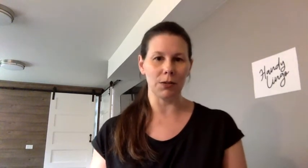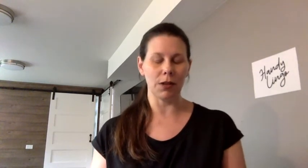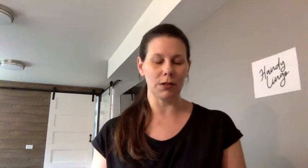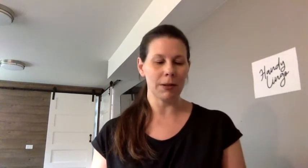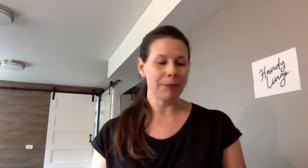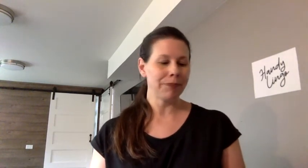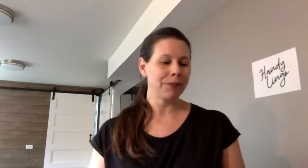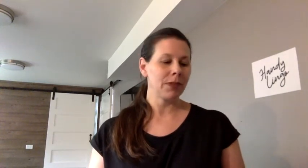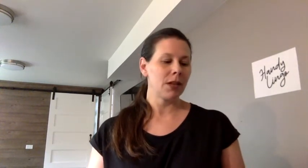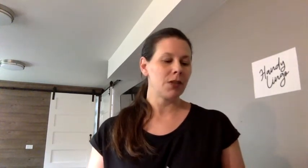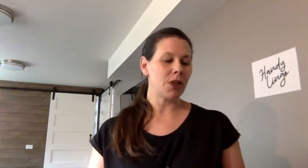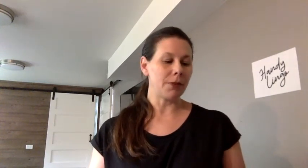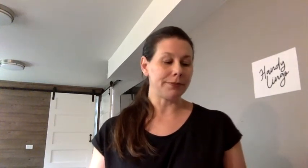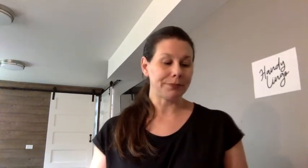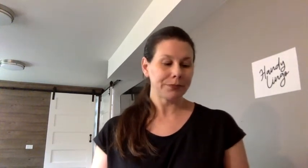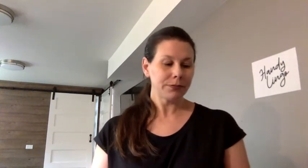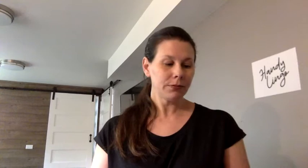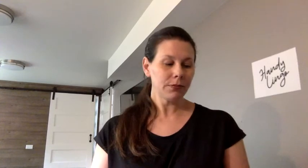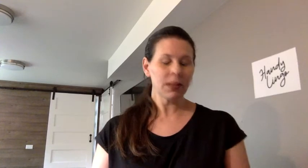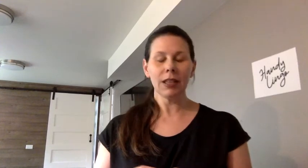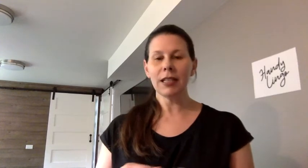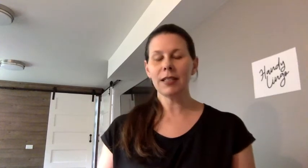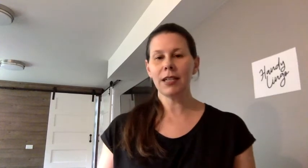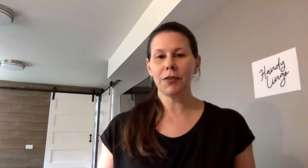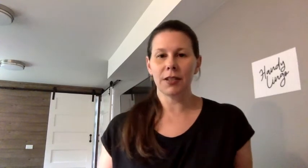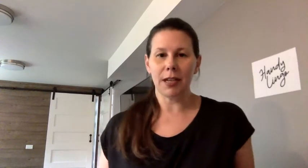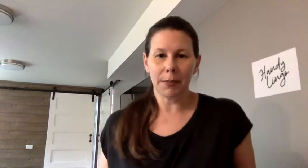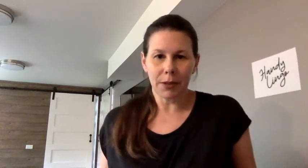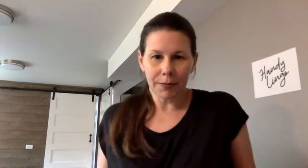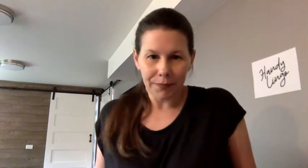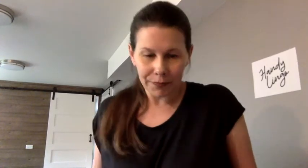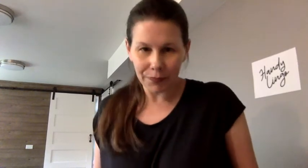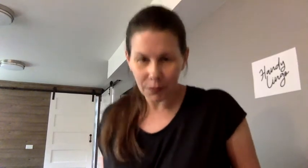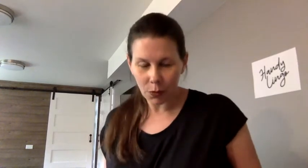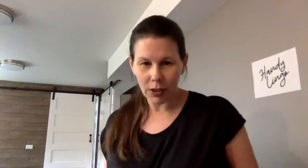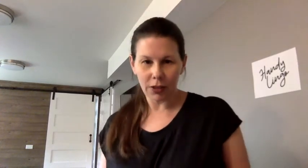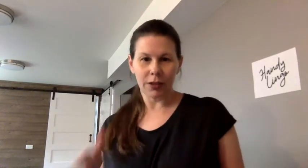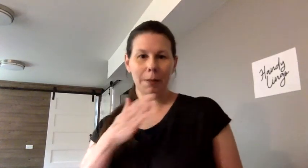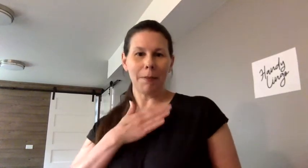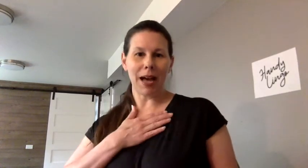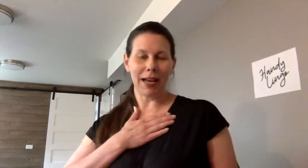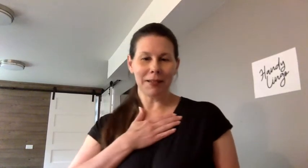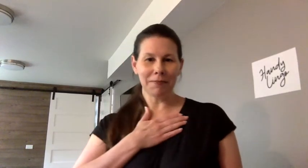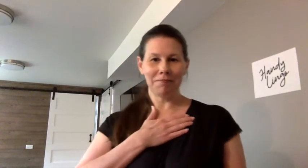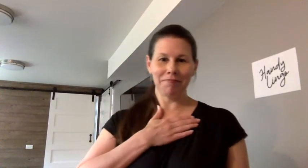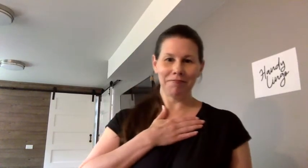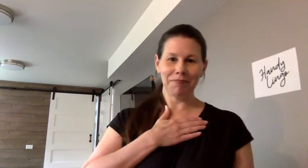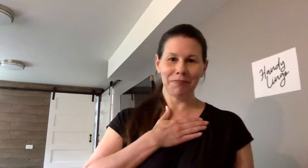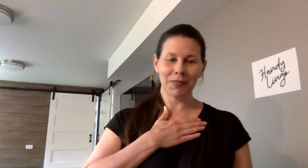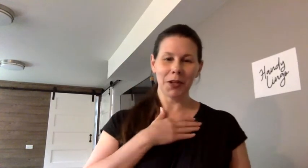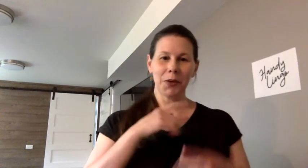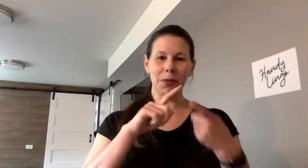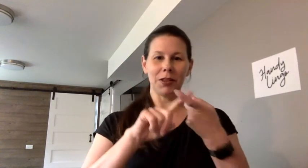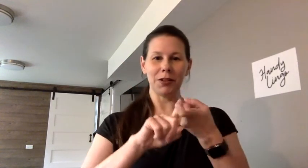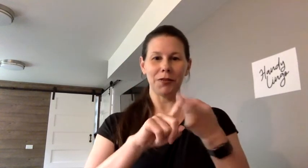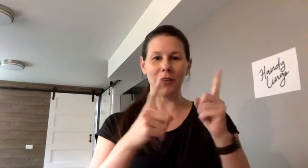works. So let's take, for example, we learned my, we learned